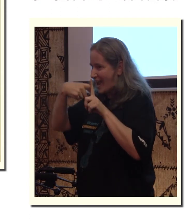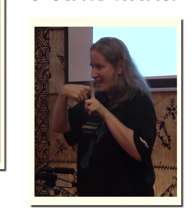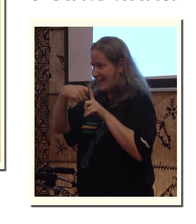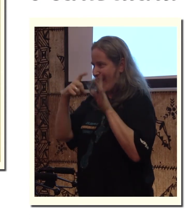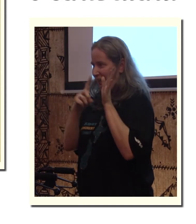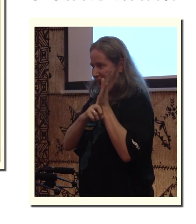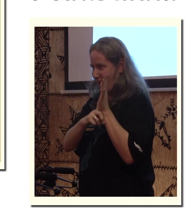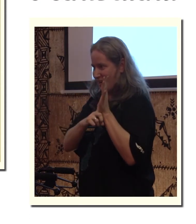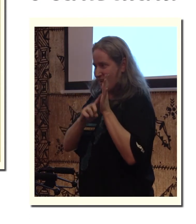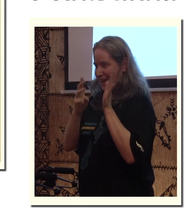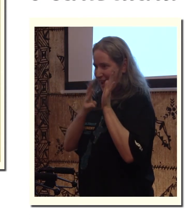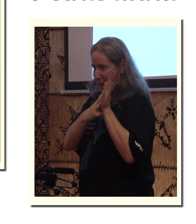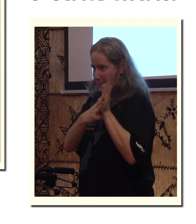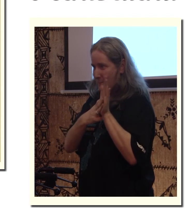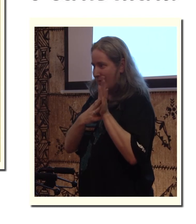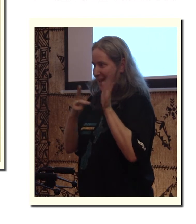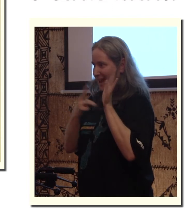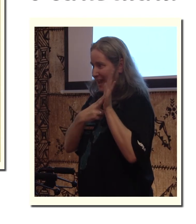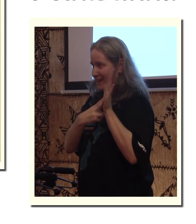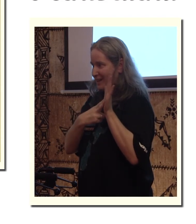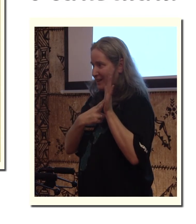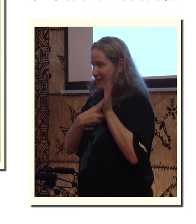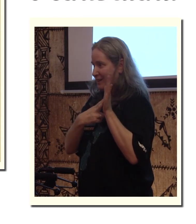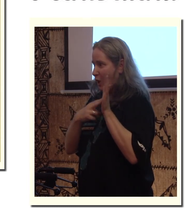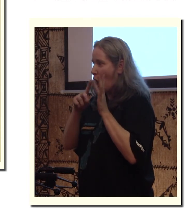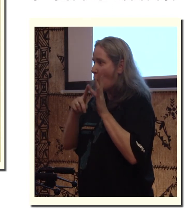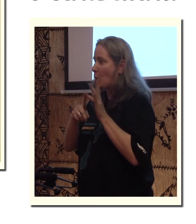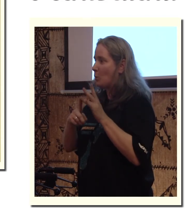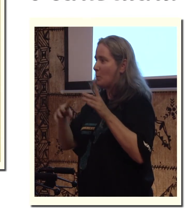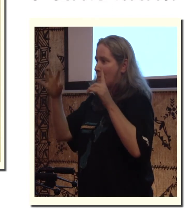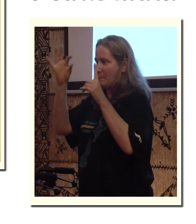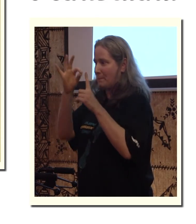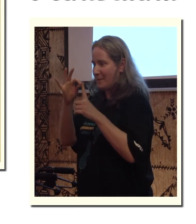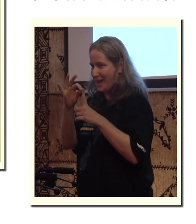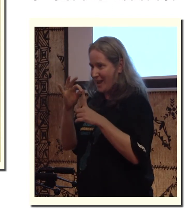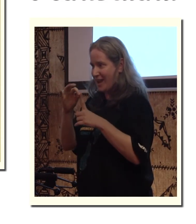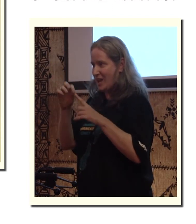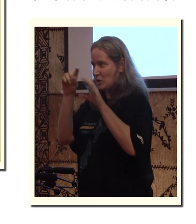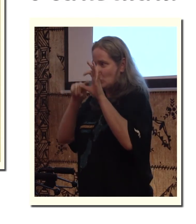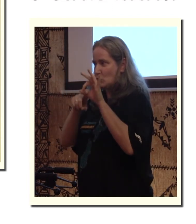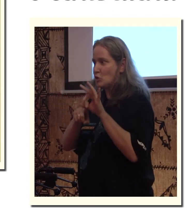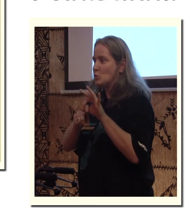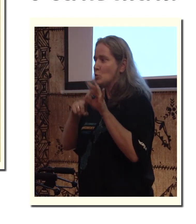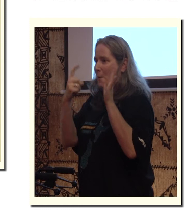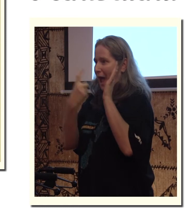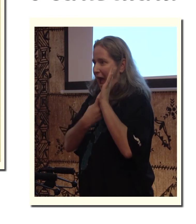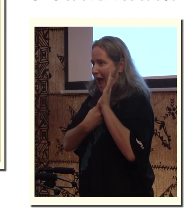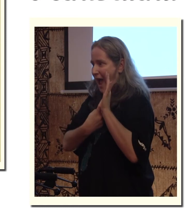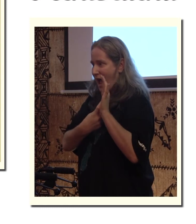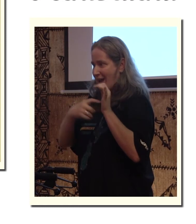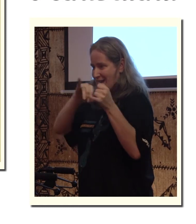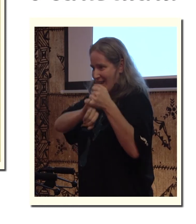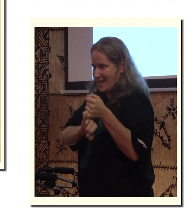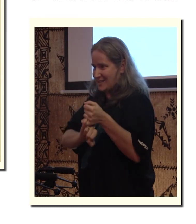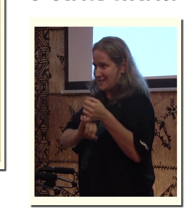K, L, M, N, O, P, Q,